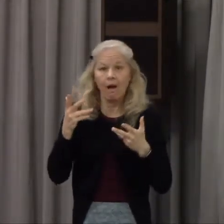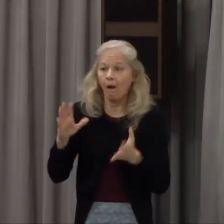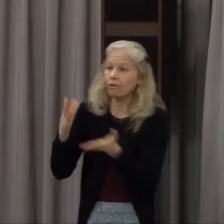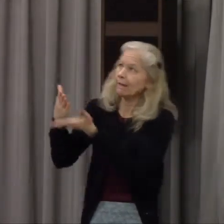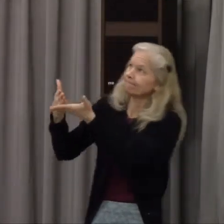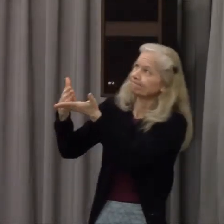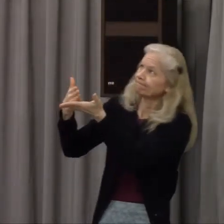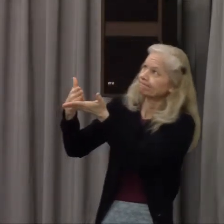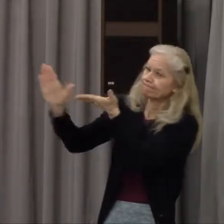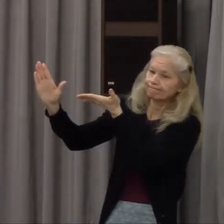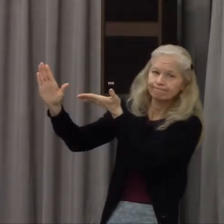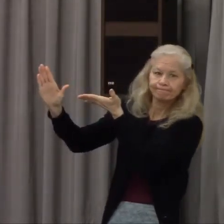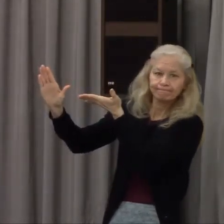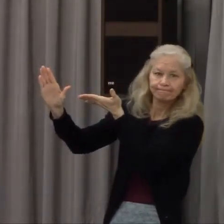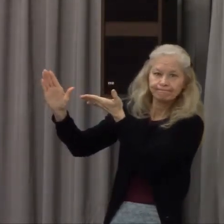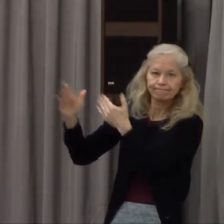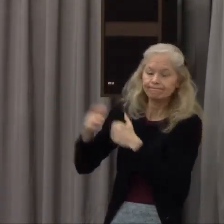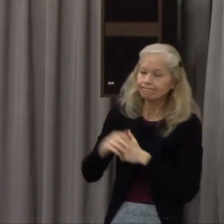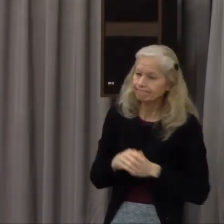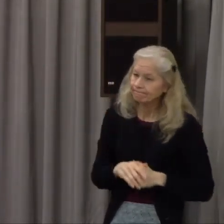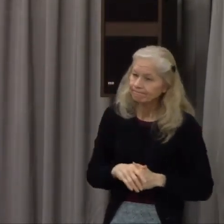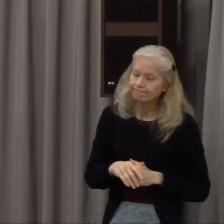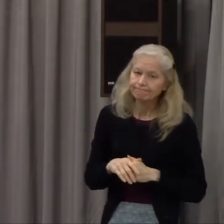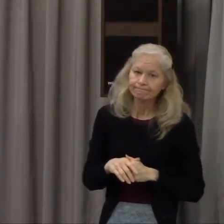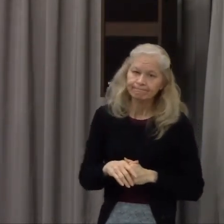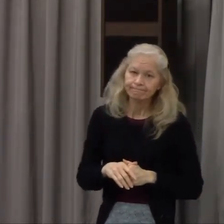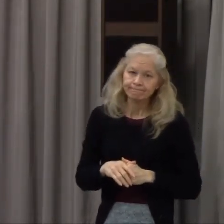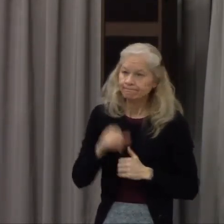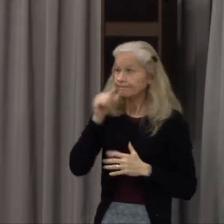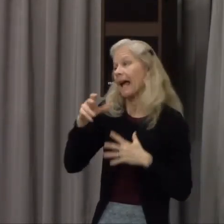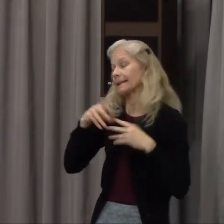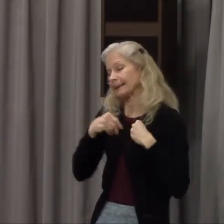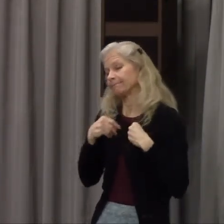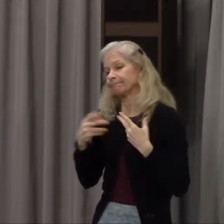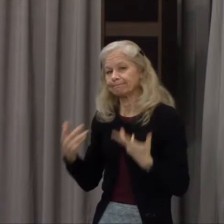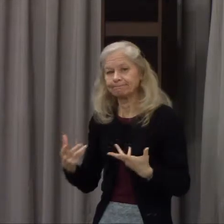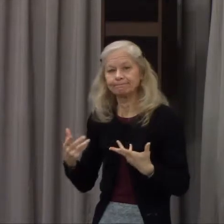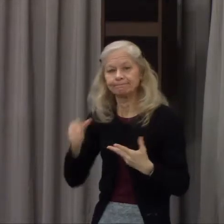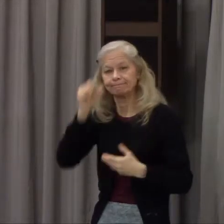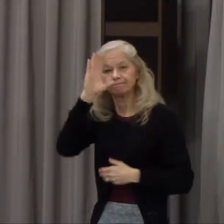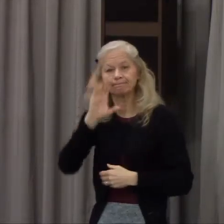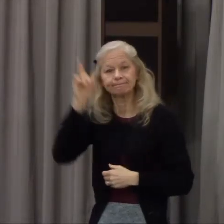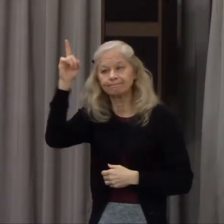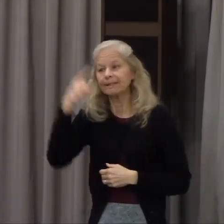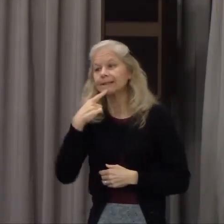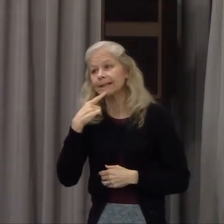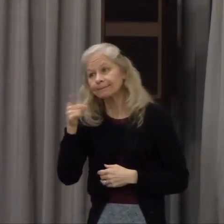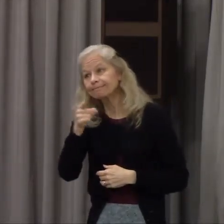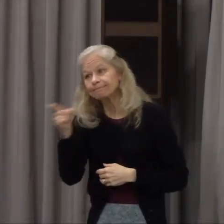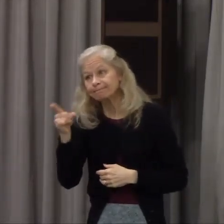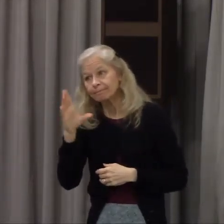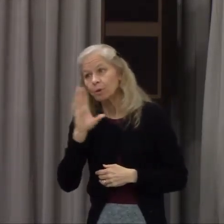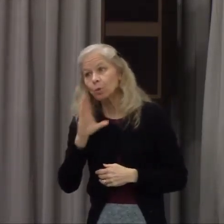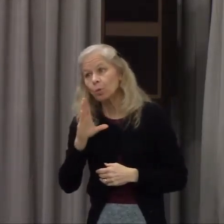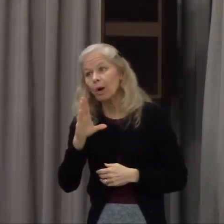And God says that he's going to send them that delusion. You see,